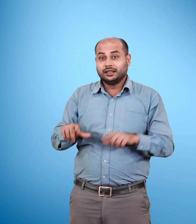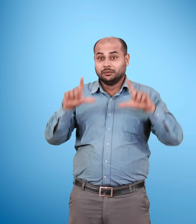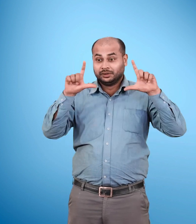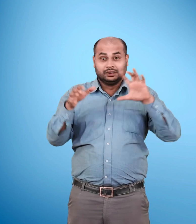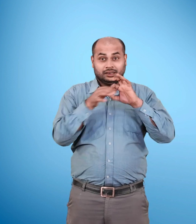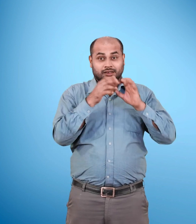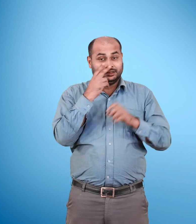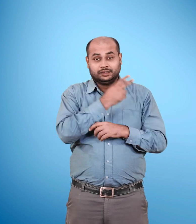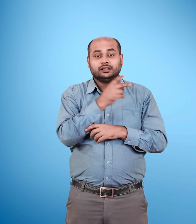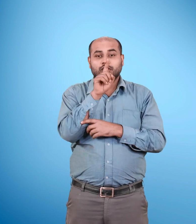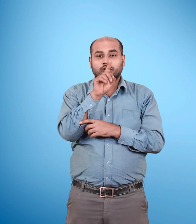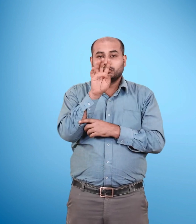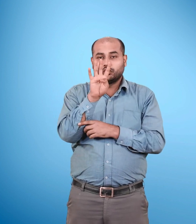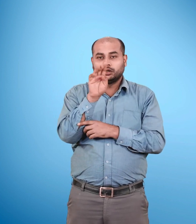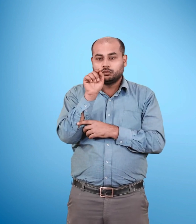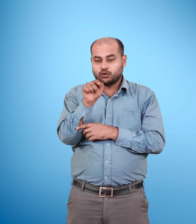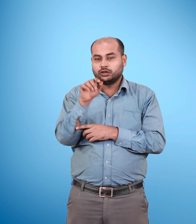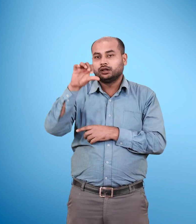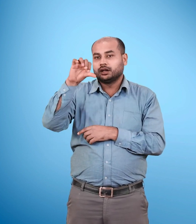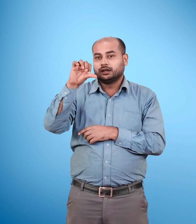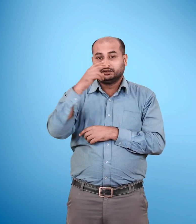Figure 14.9.